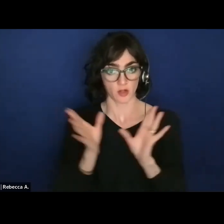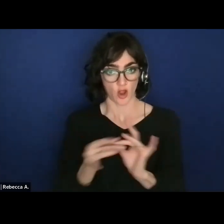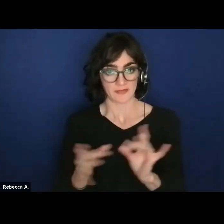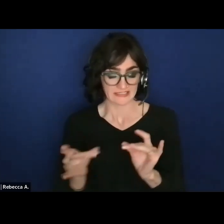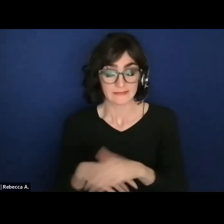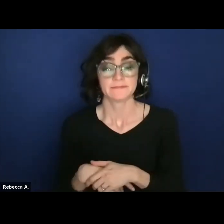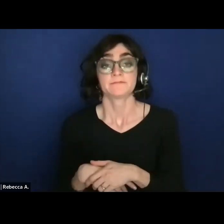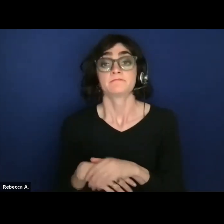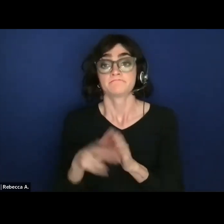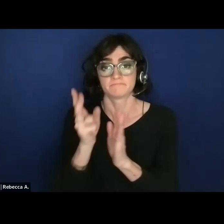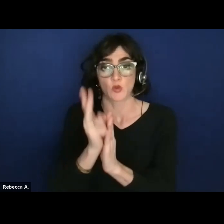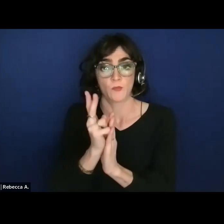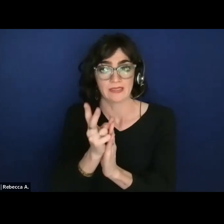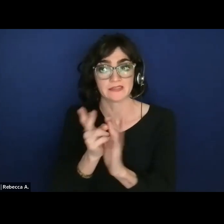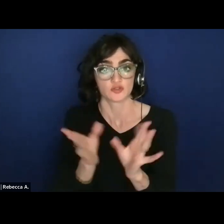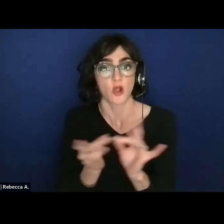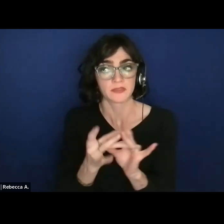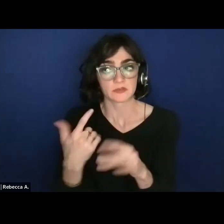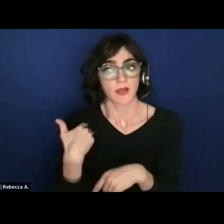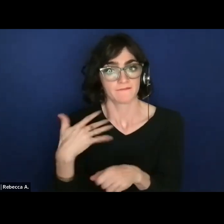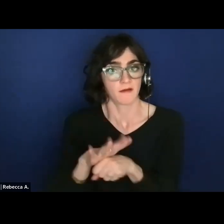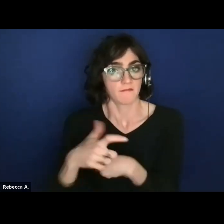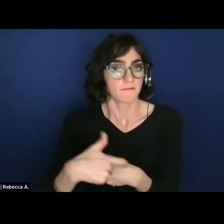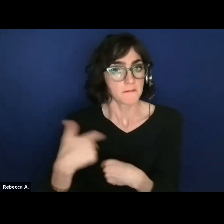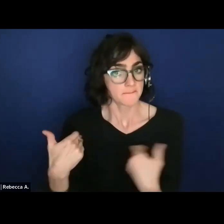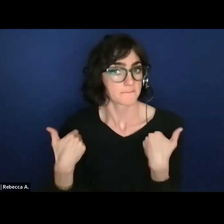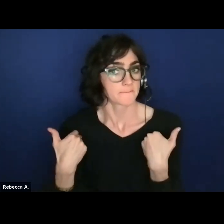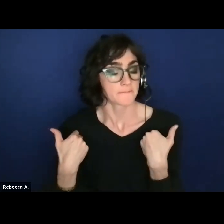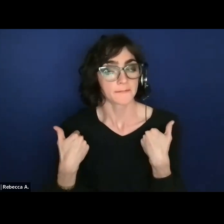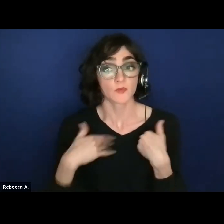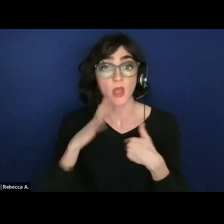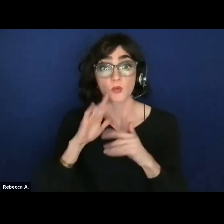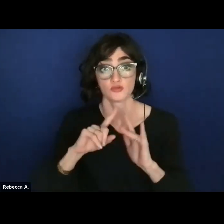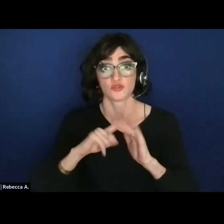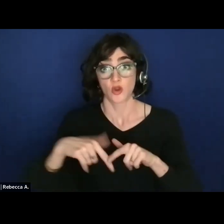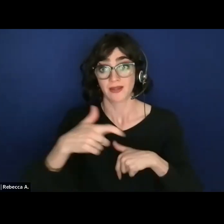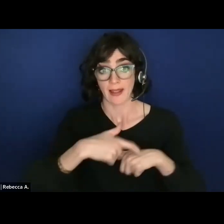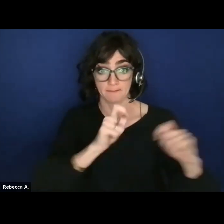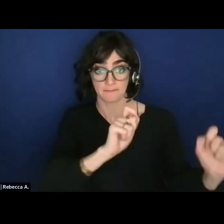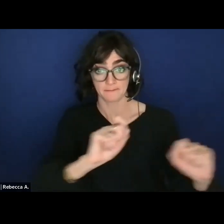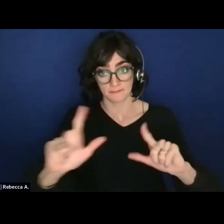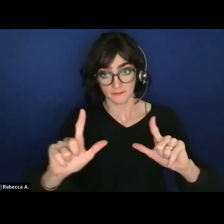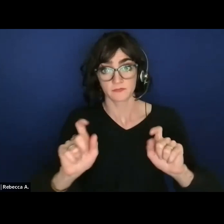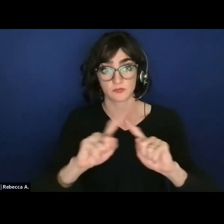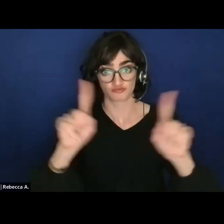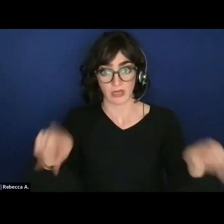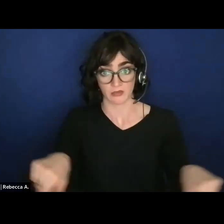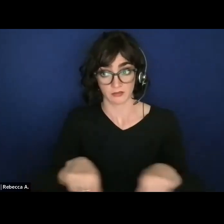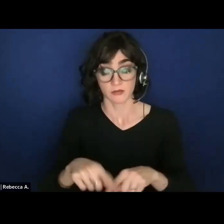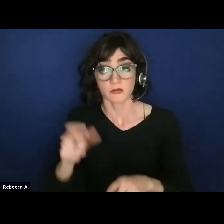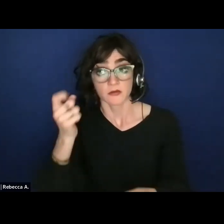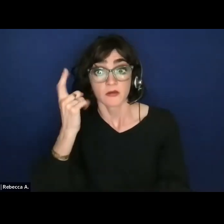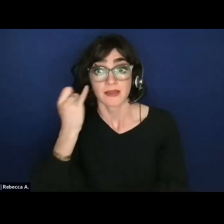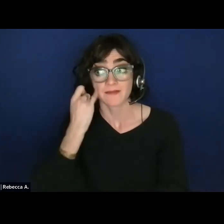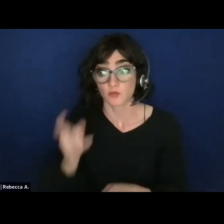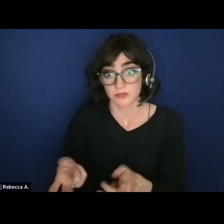We can do 2-minute comments because we do have enough time for that. So I'm going to put the timer on the screen. However, folks who signed up, if you need